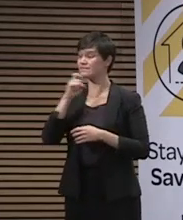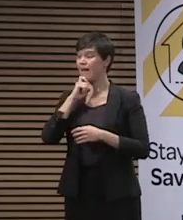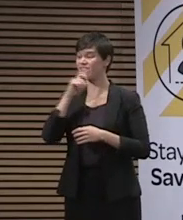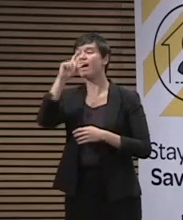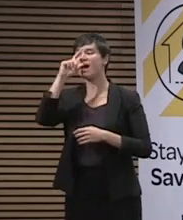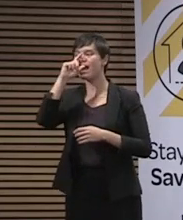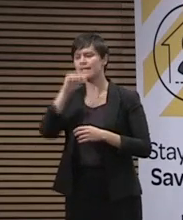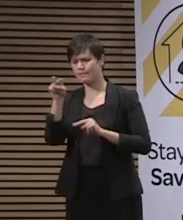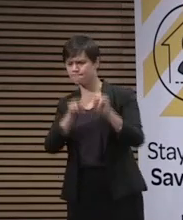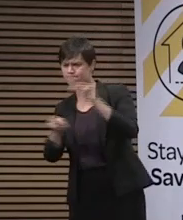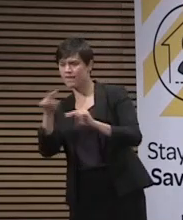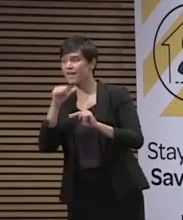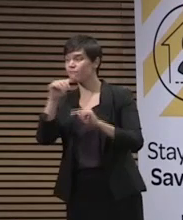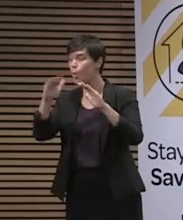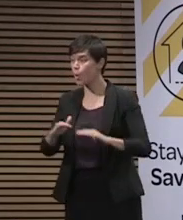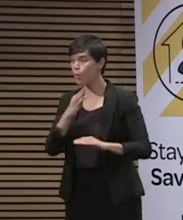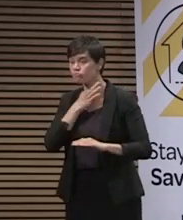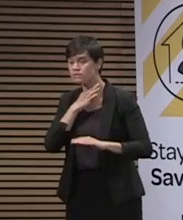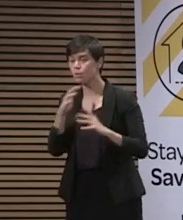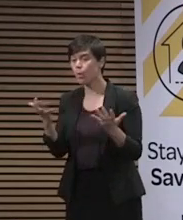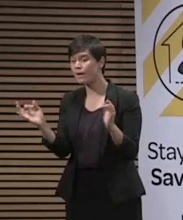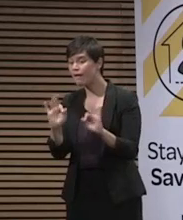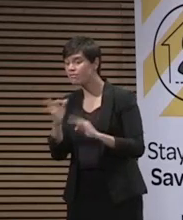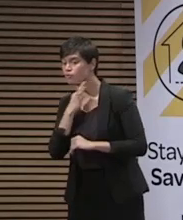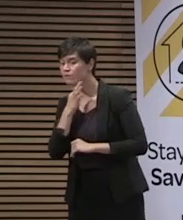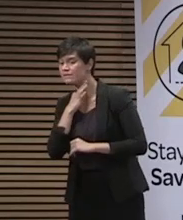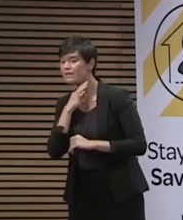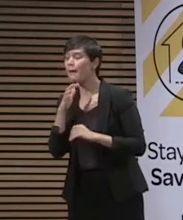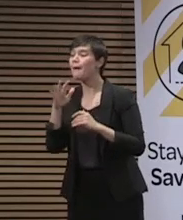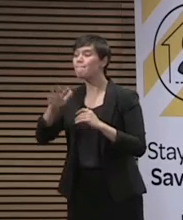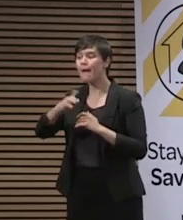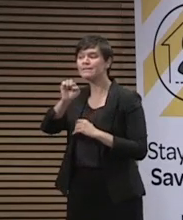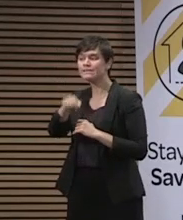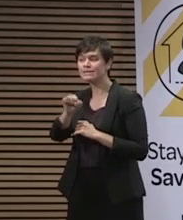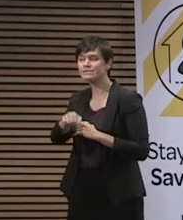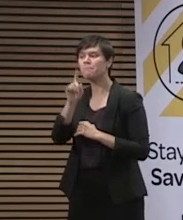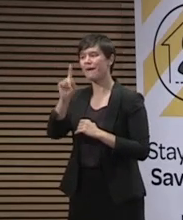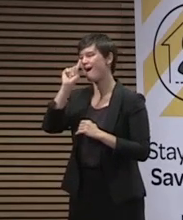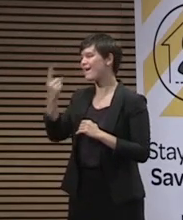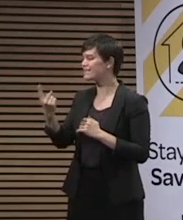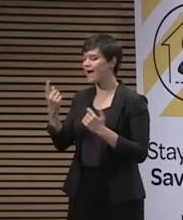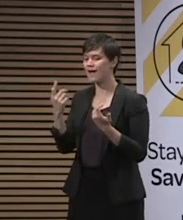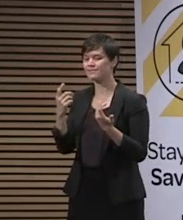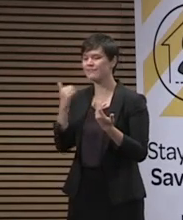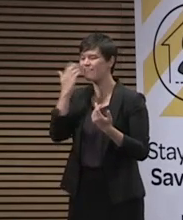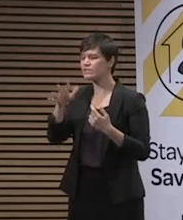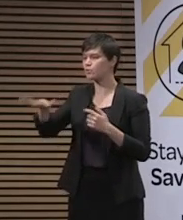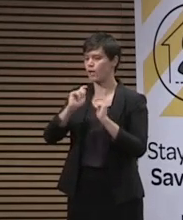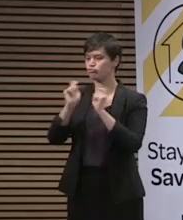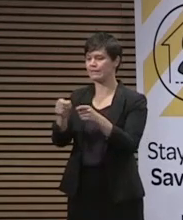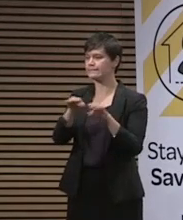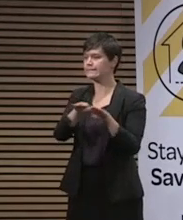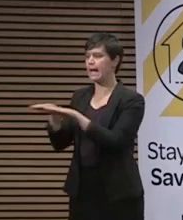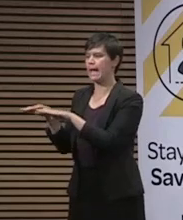there is no risk, then they will act appropriately. So again, there's not a single blanket policy, but our primary concern here is to